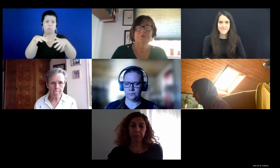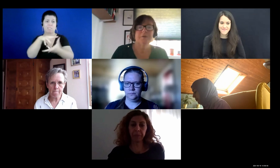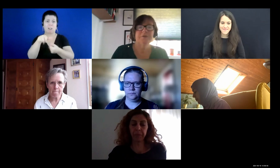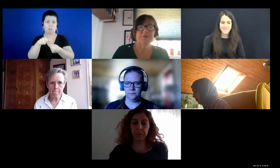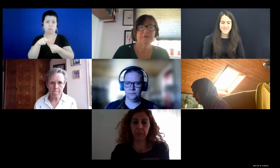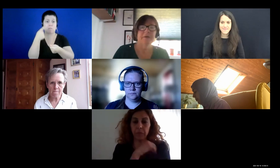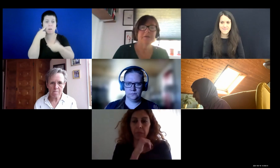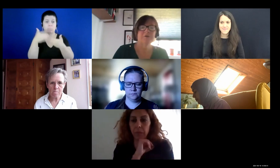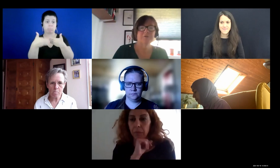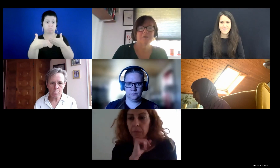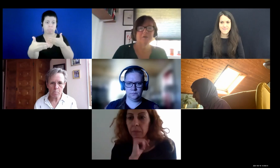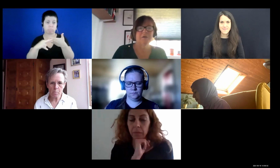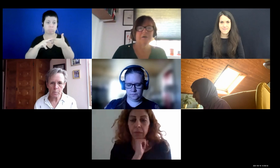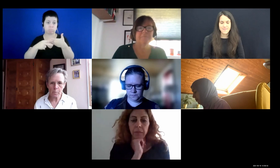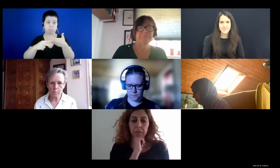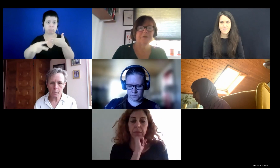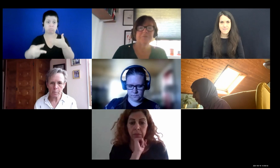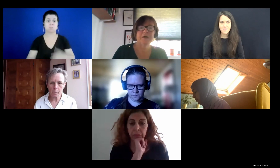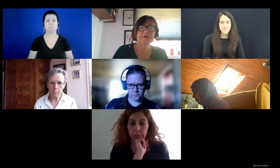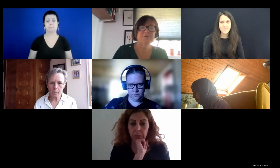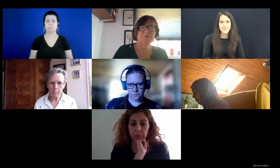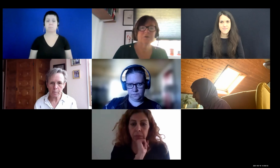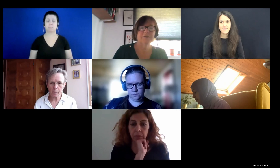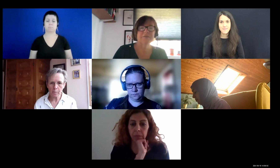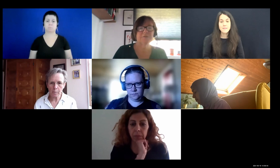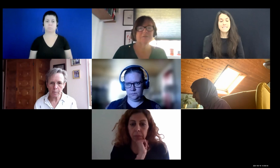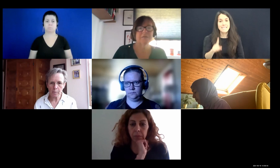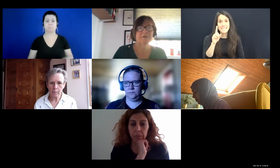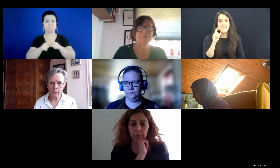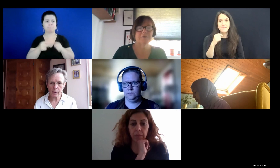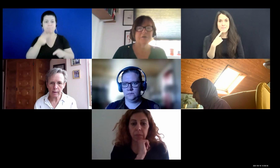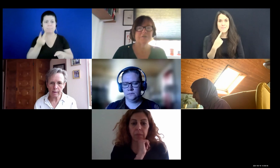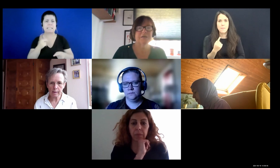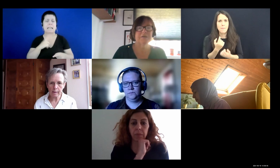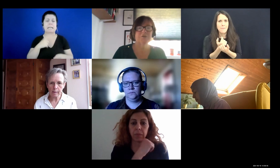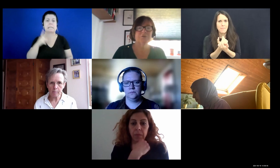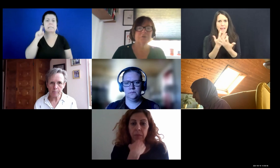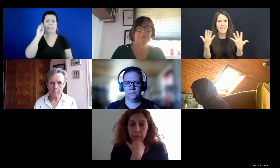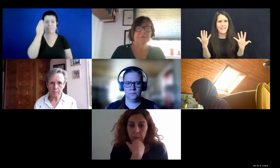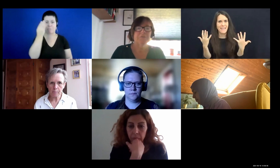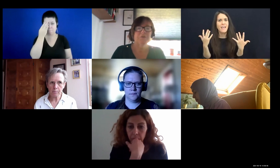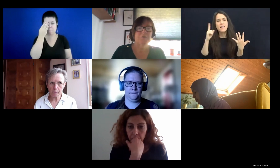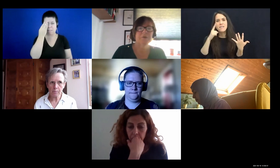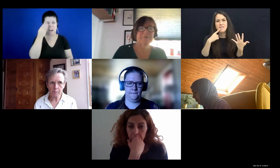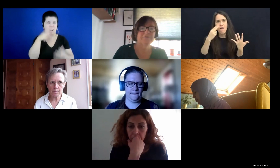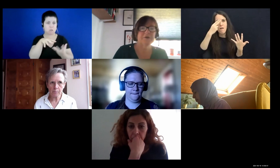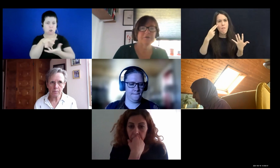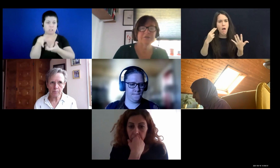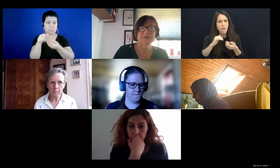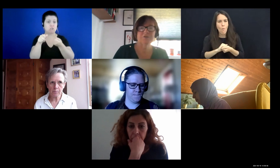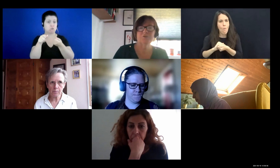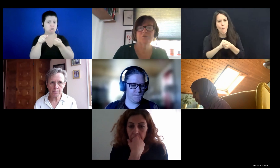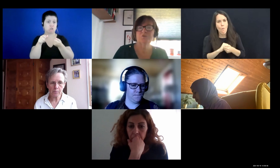Also to mention that many of the deaf-blind organizations, I think, are very international. So we have a